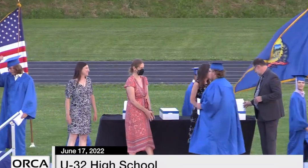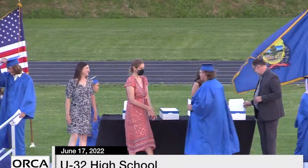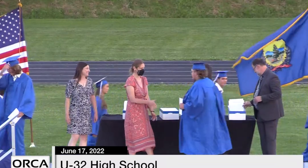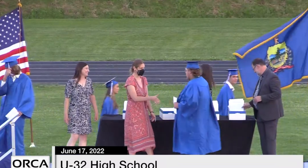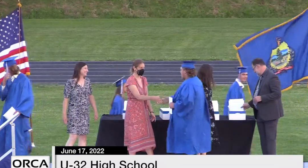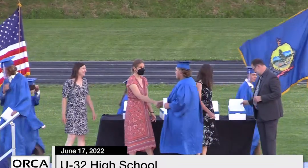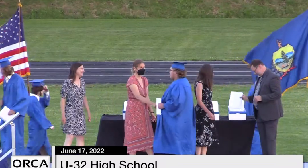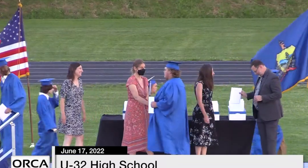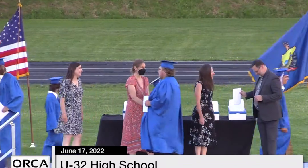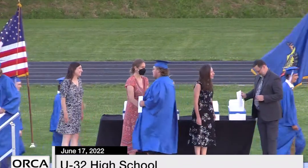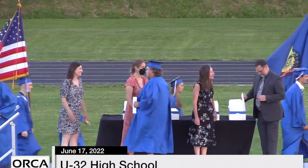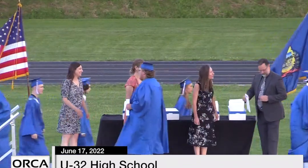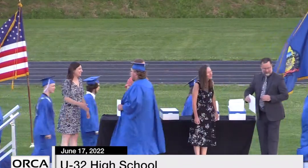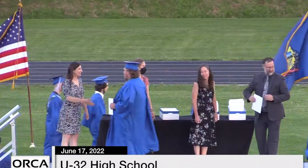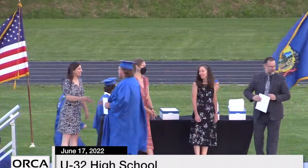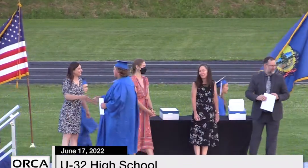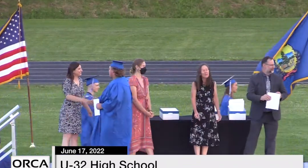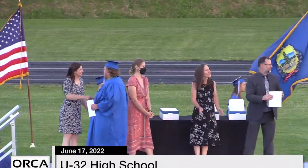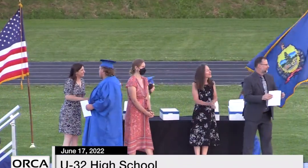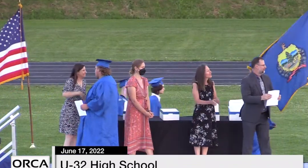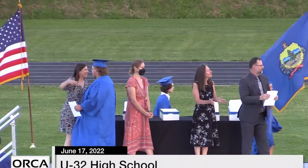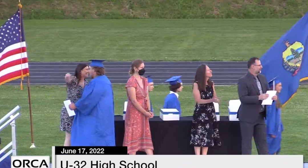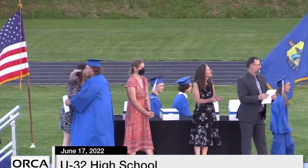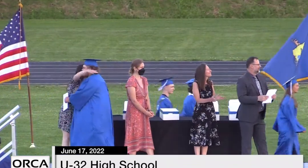Anna Sophia Farber.